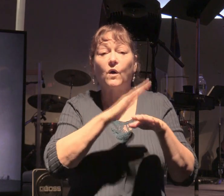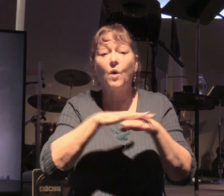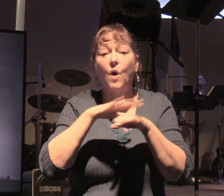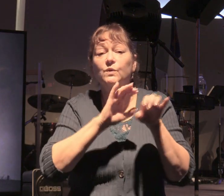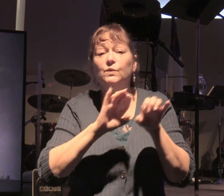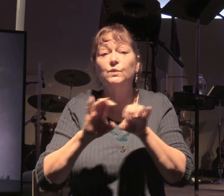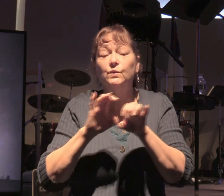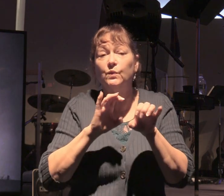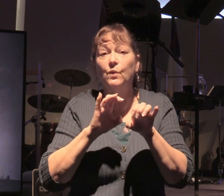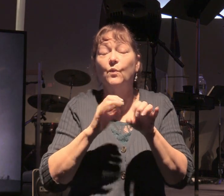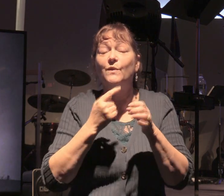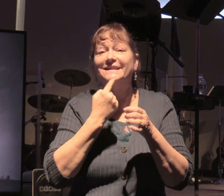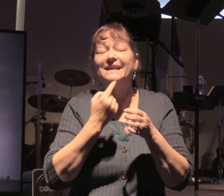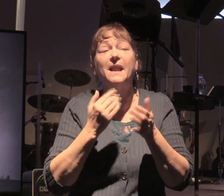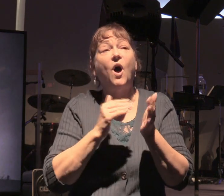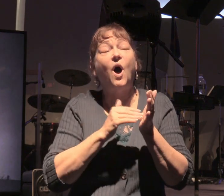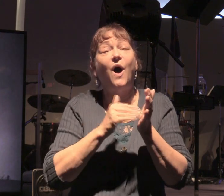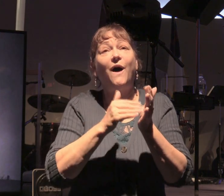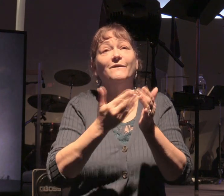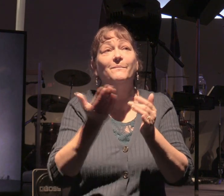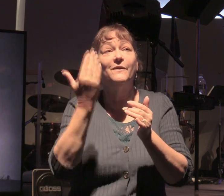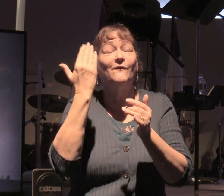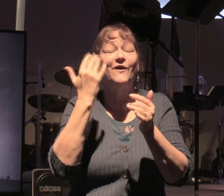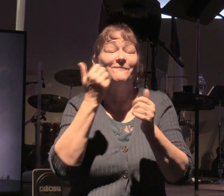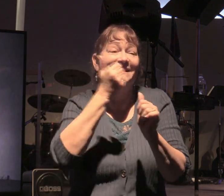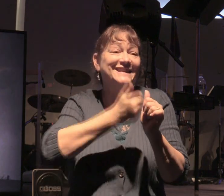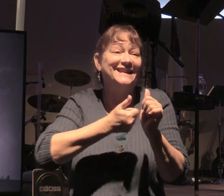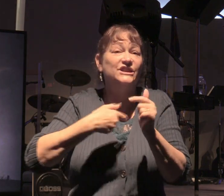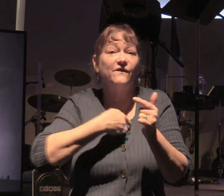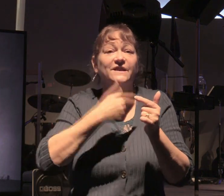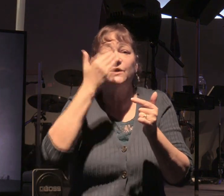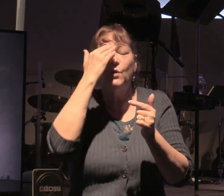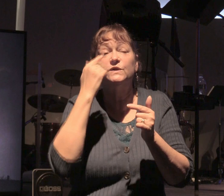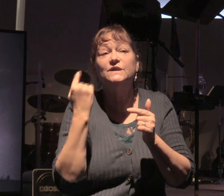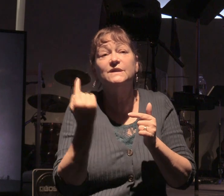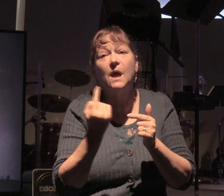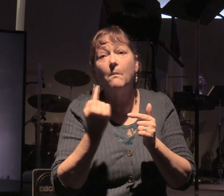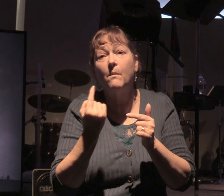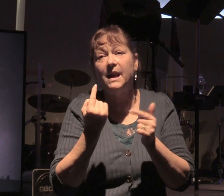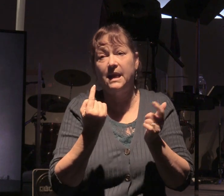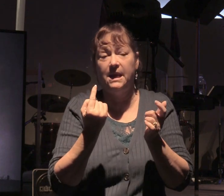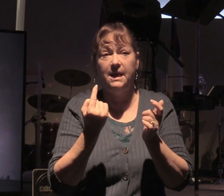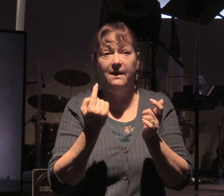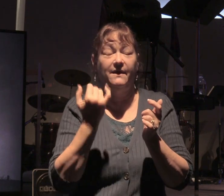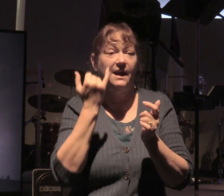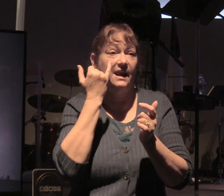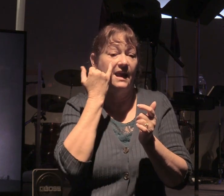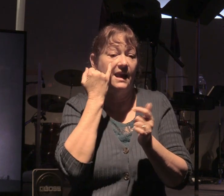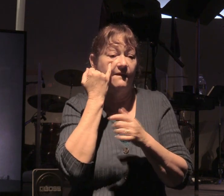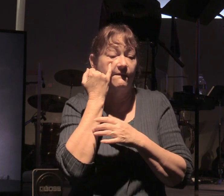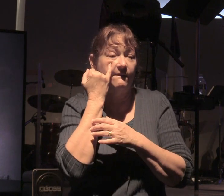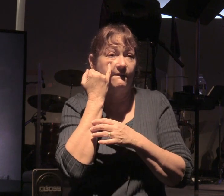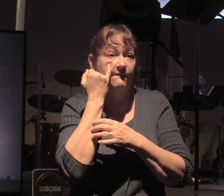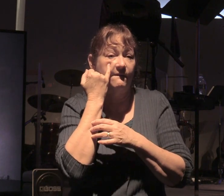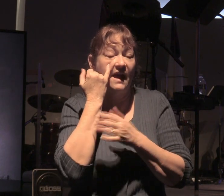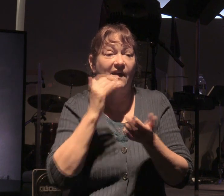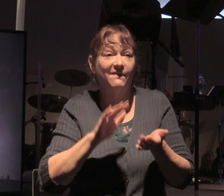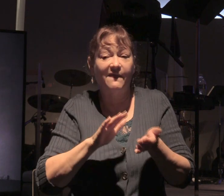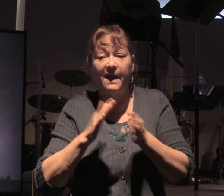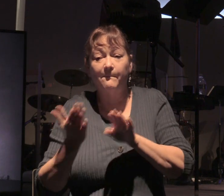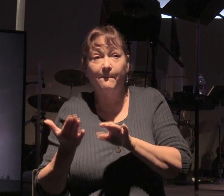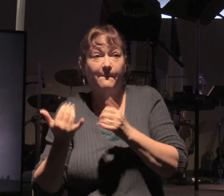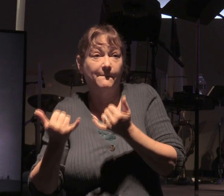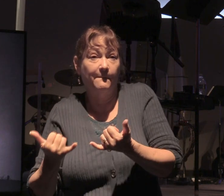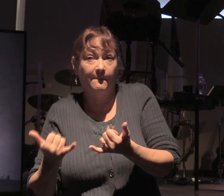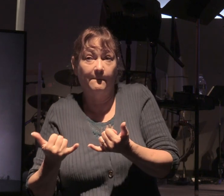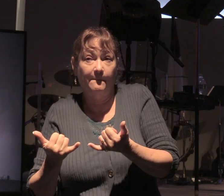as we've said so many times before, is because each and every one of us knows someone who, if they passed away